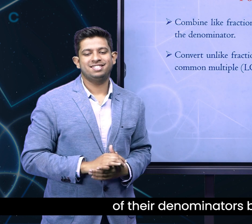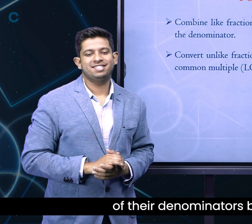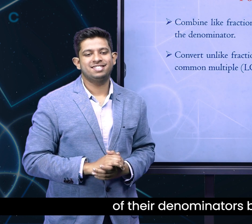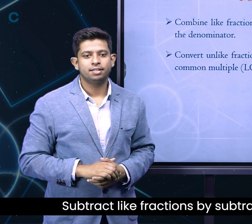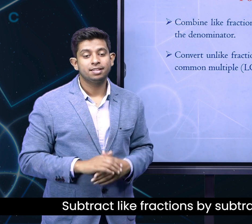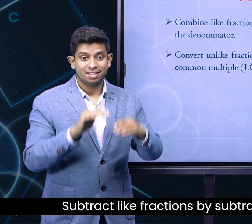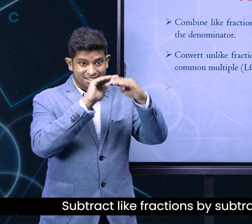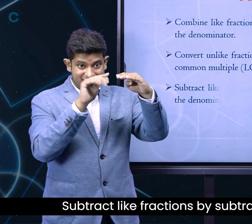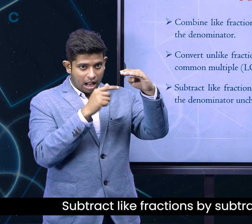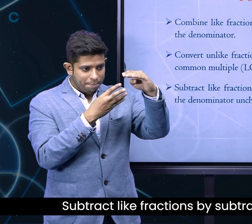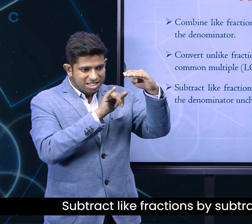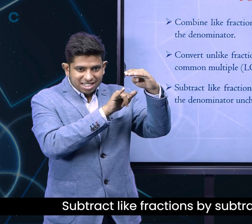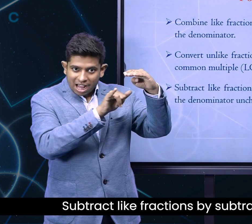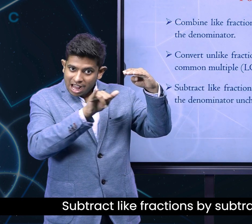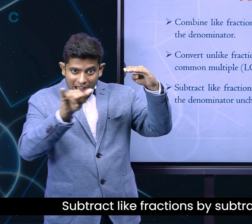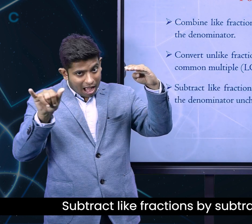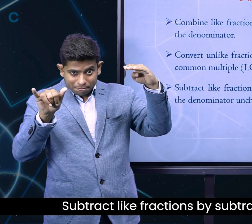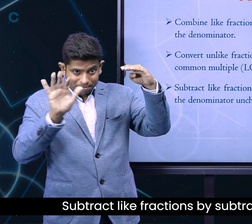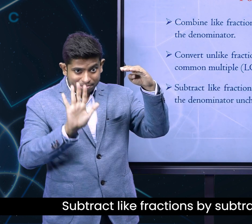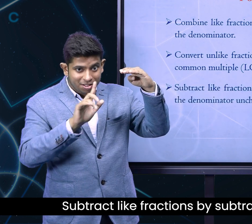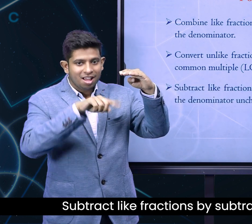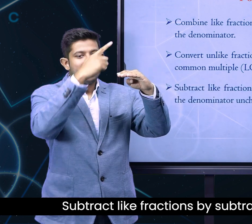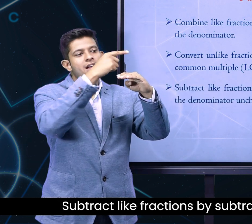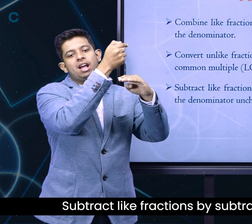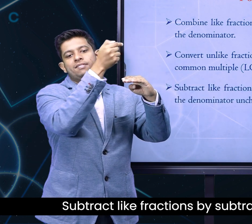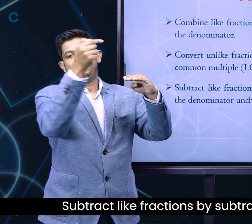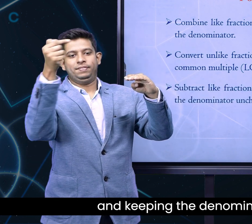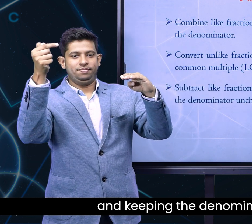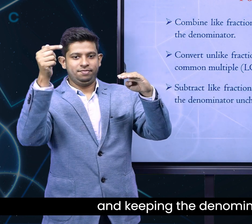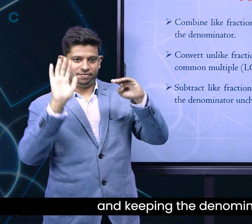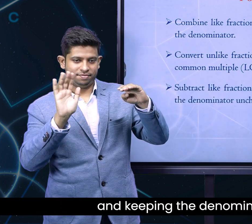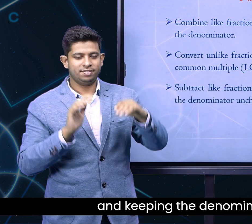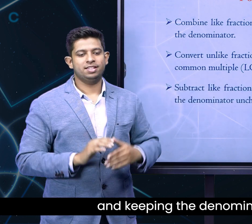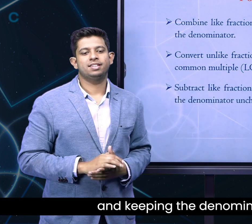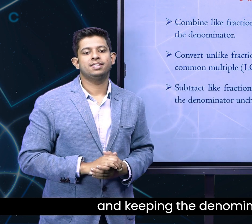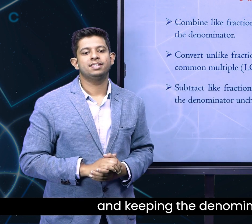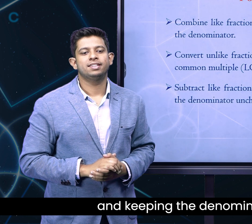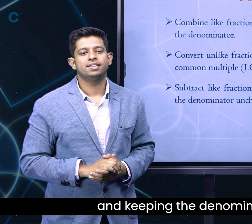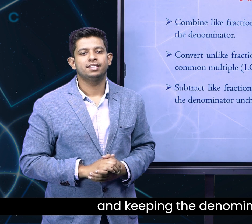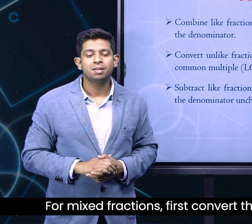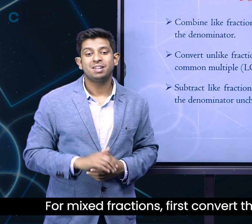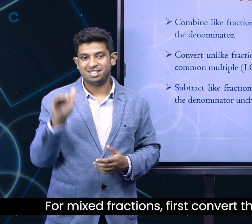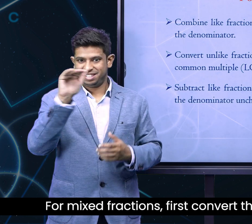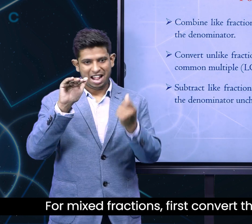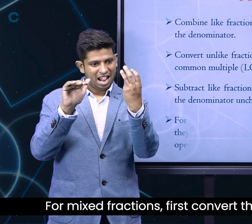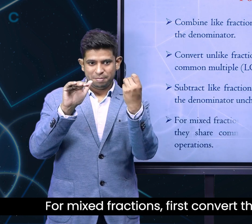addition. Subtract like fractions by subtracting the numerators and keeping the denominator unchanged. For mixed